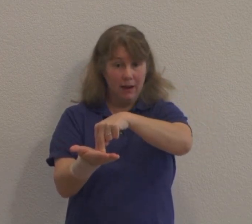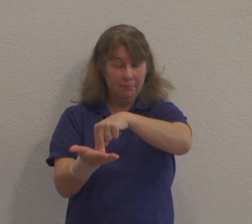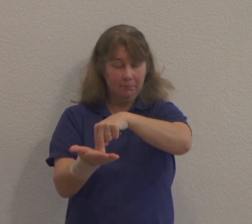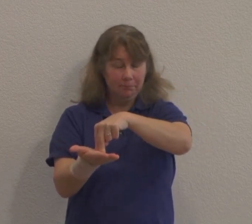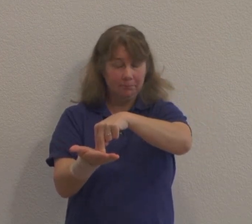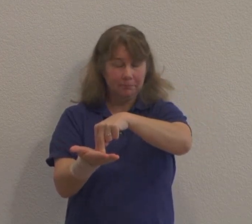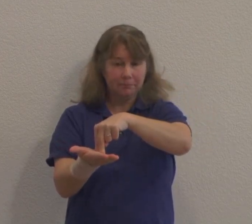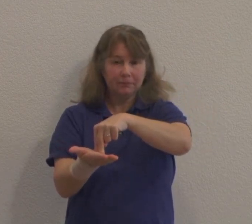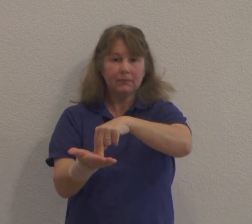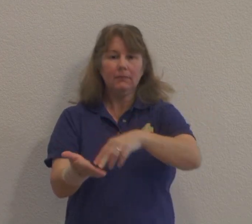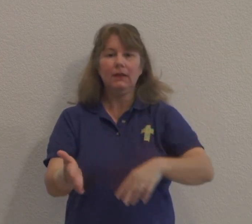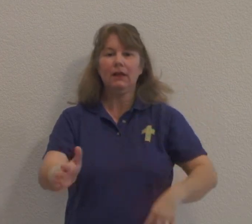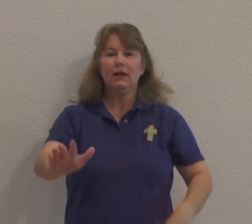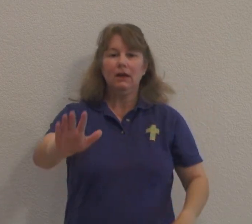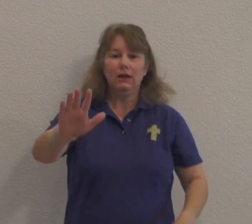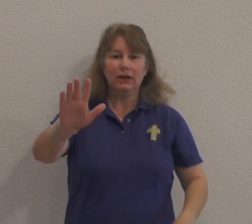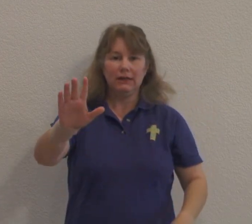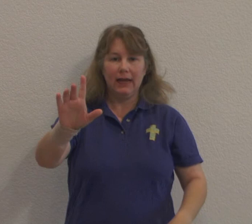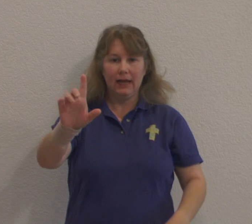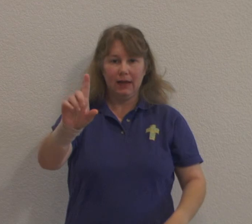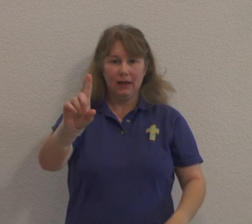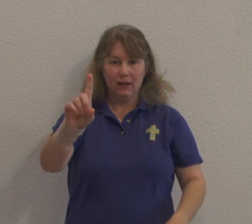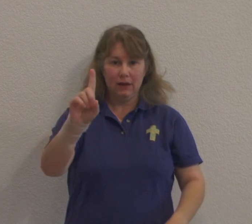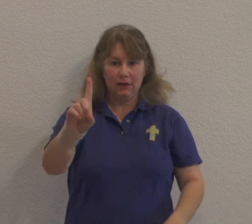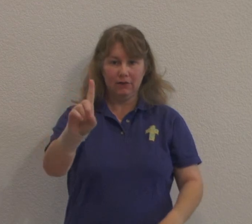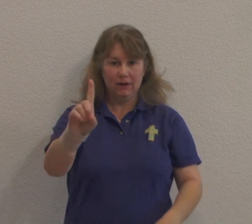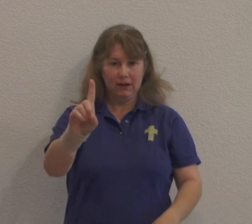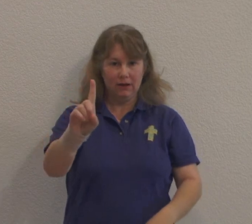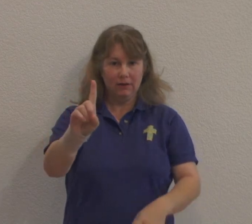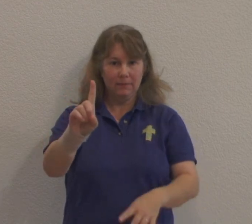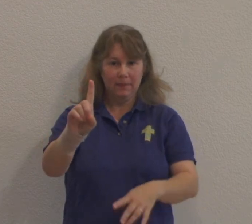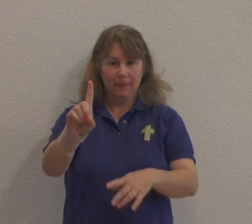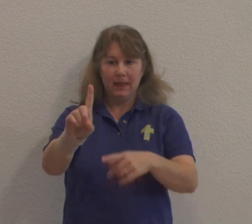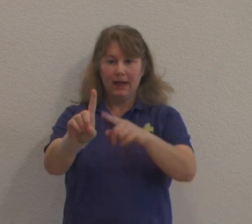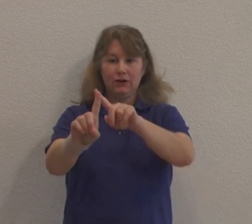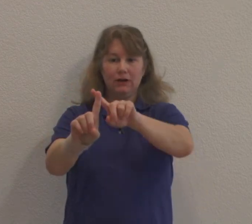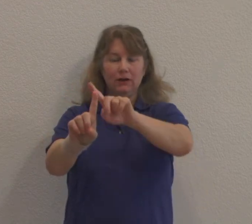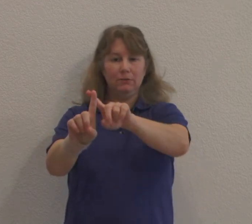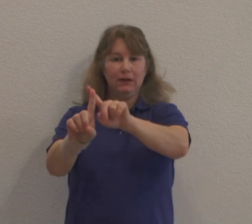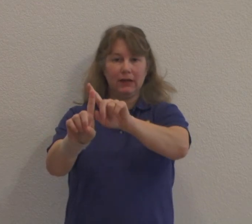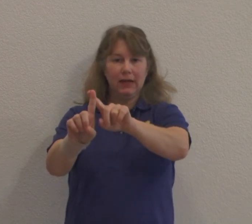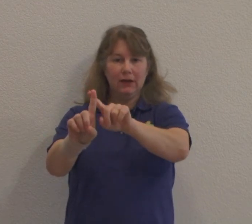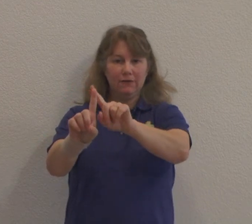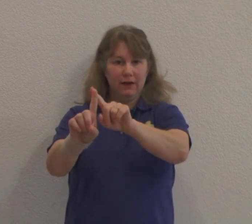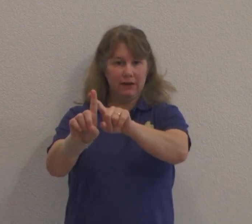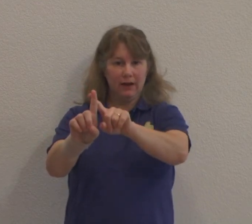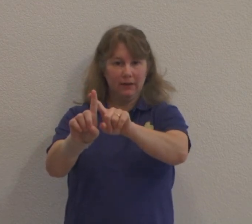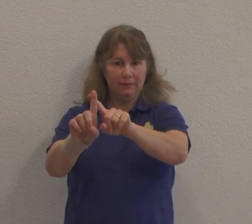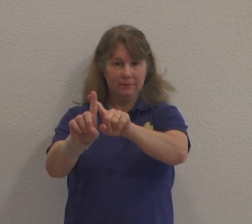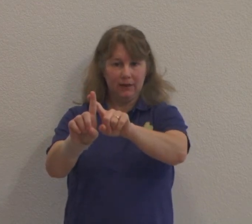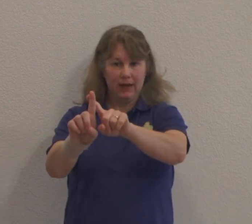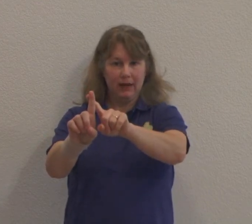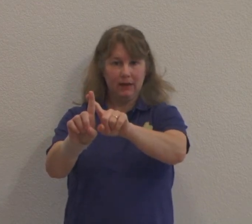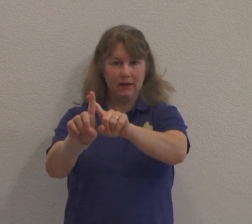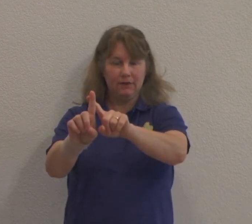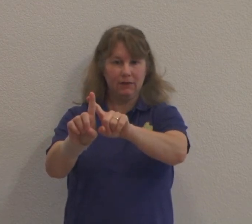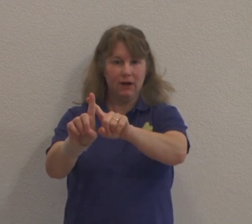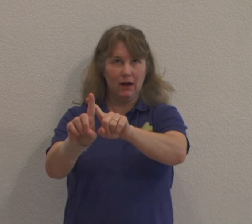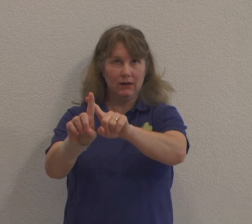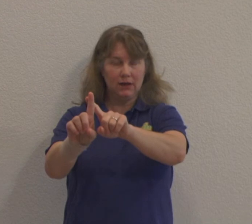from, you're going to take your finger, and you're going to be looking at your finger now, okay, of your